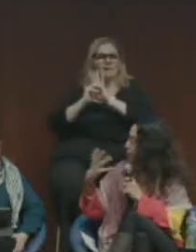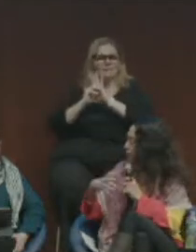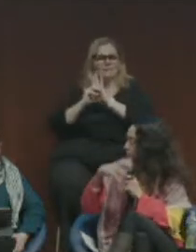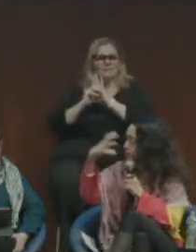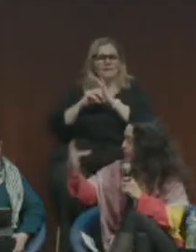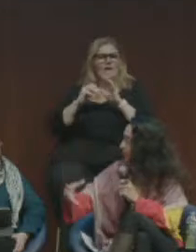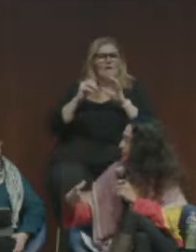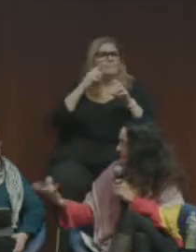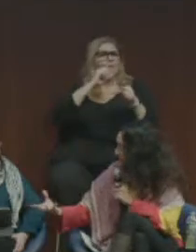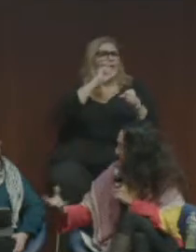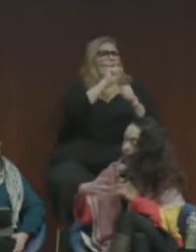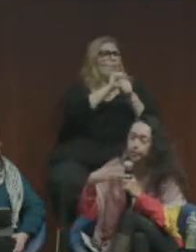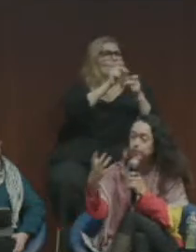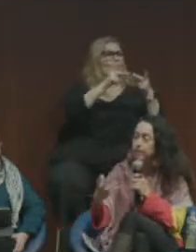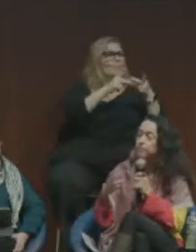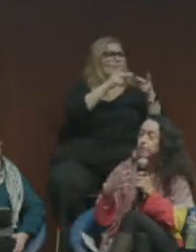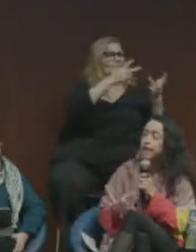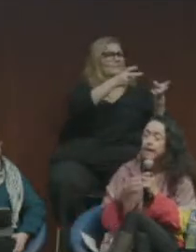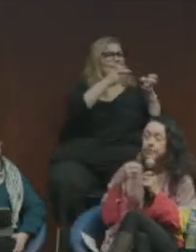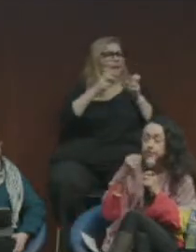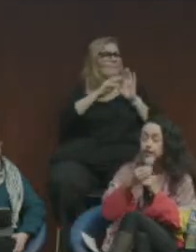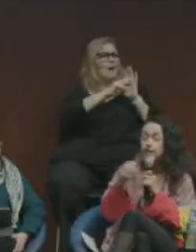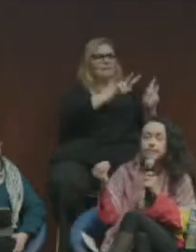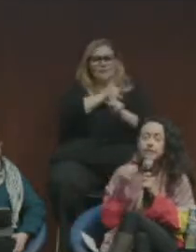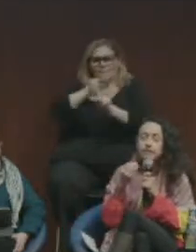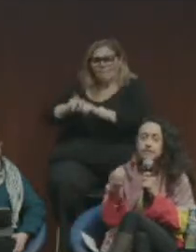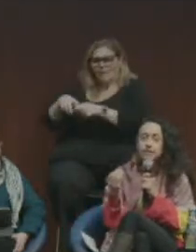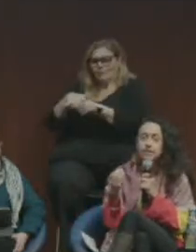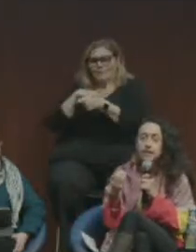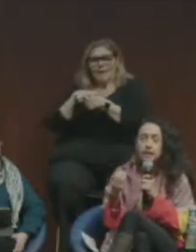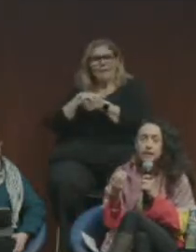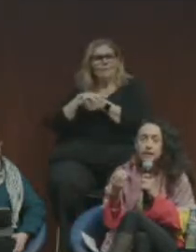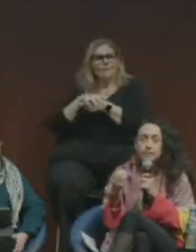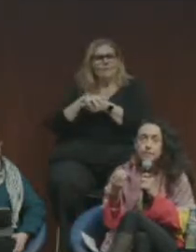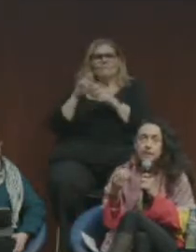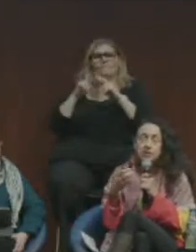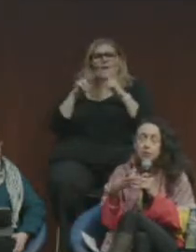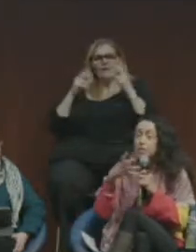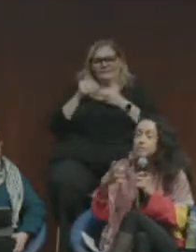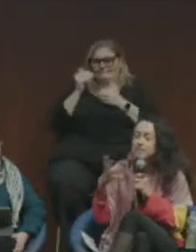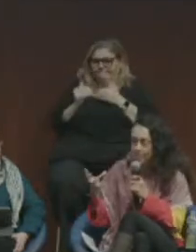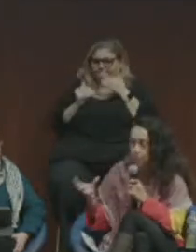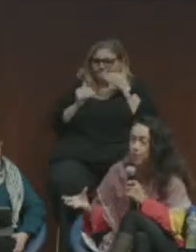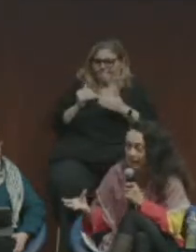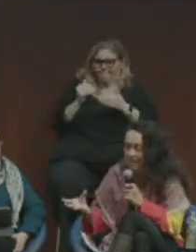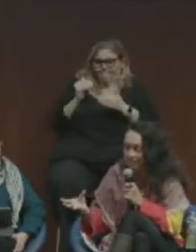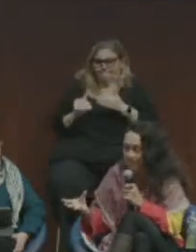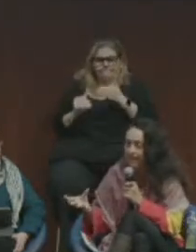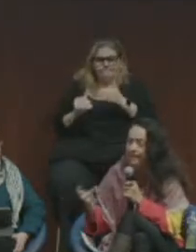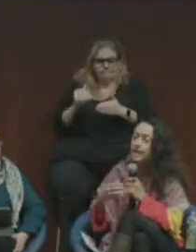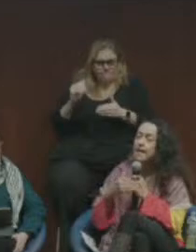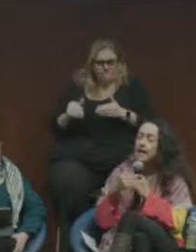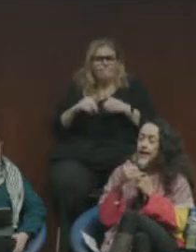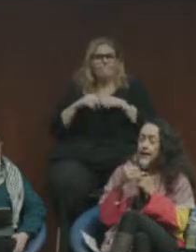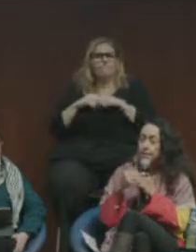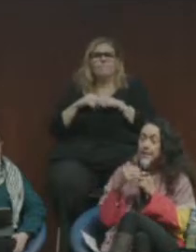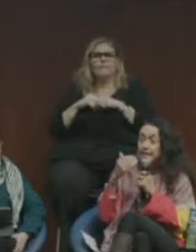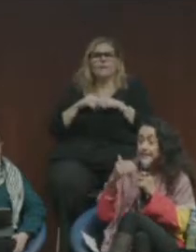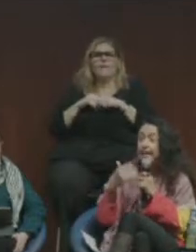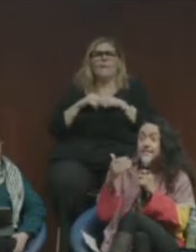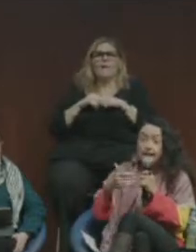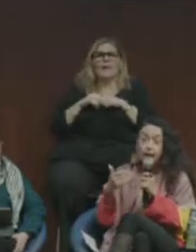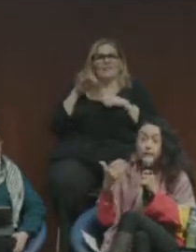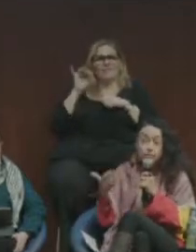a workplace, you put it in the neighborhood or whatever, right? And you think of it in this very arithmetic way, right?